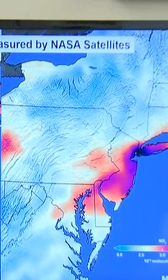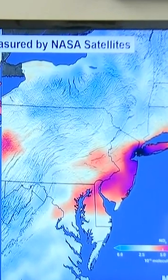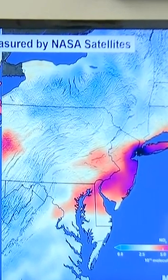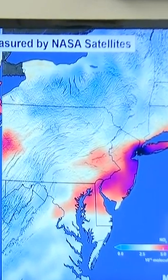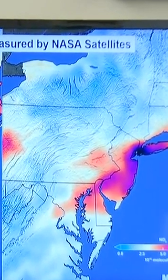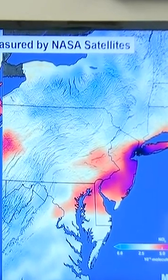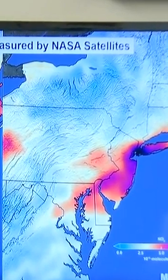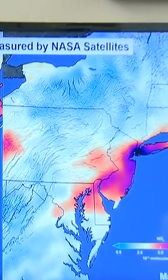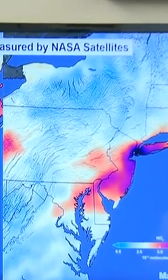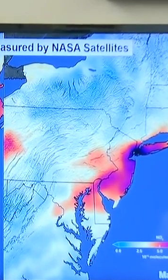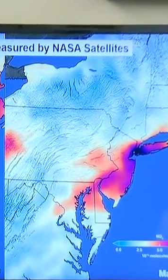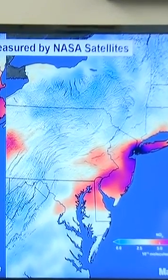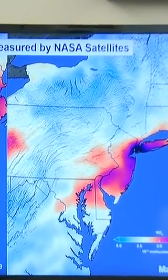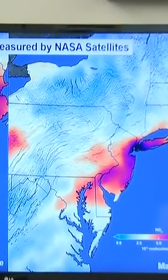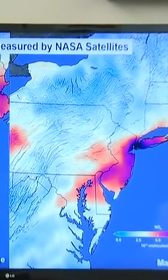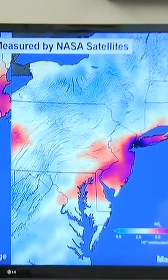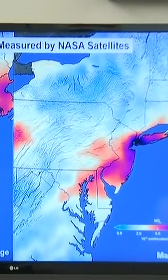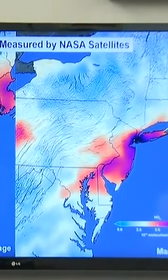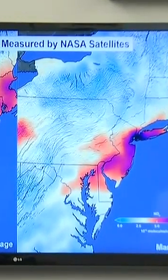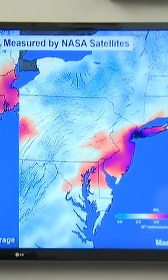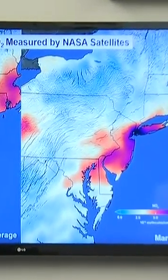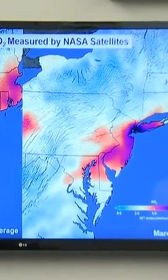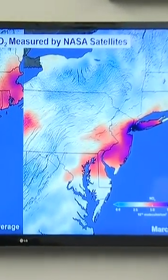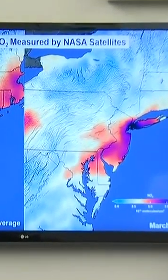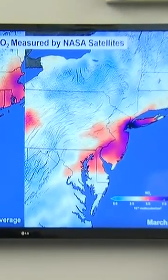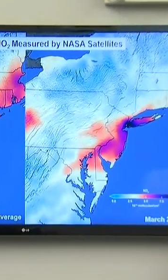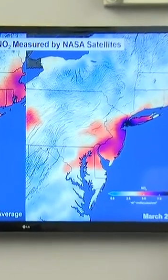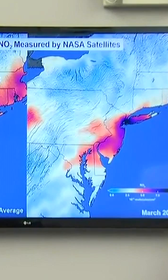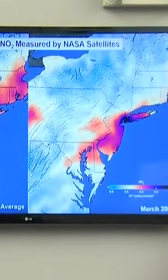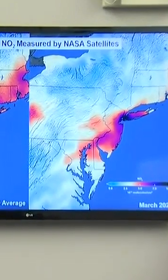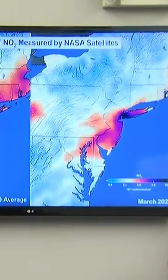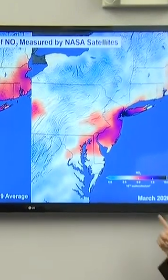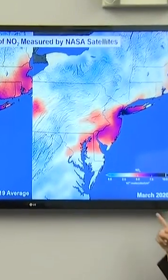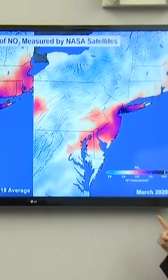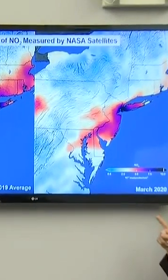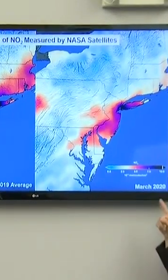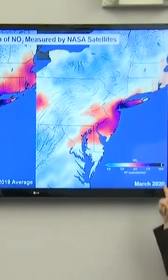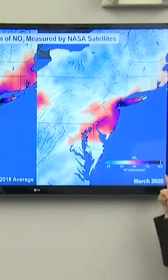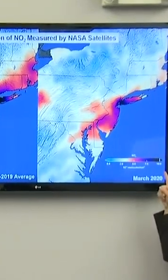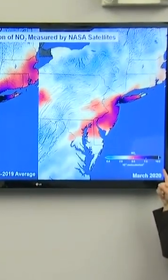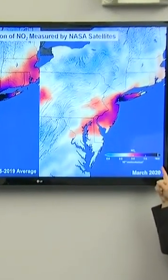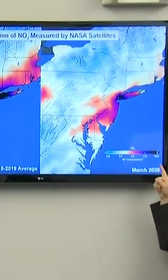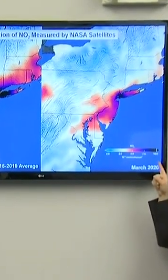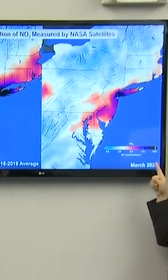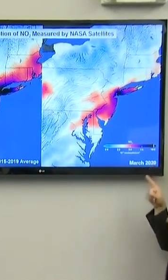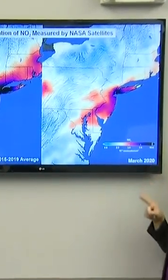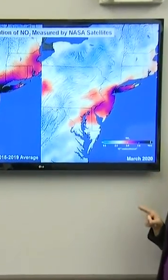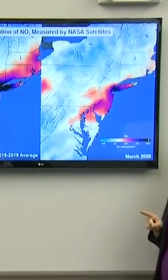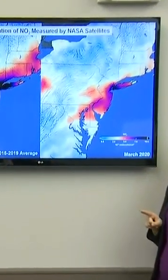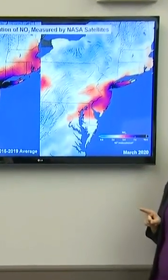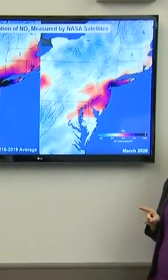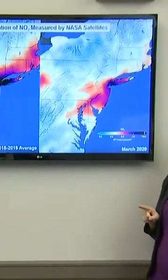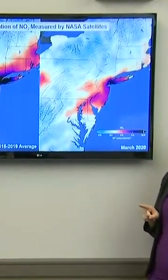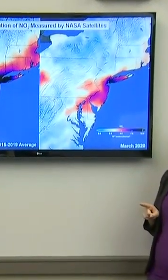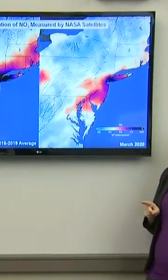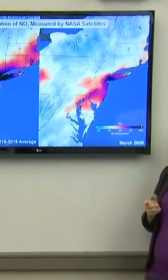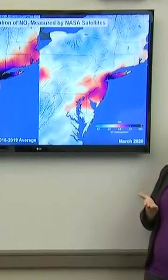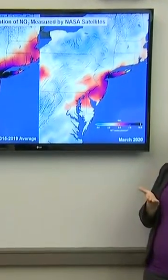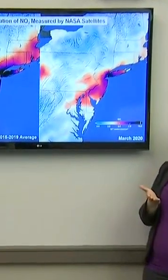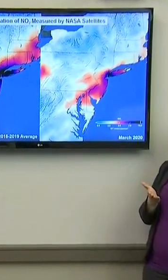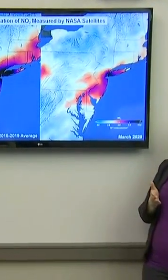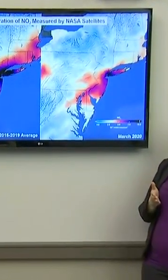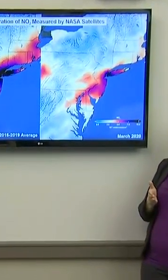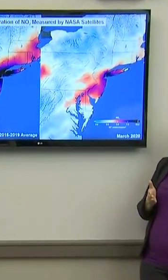indicate that the nitrogen dioxide levels in March 2020 are about 30% lower on average across